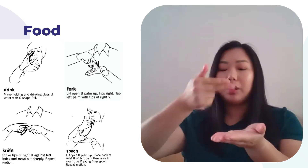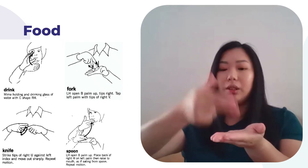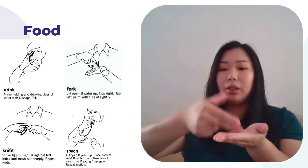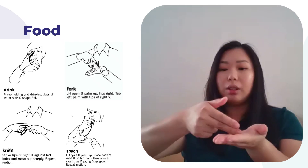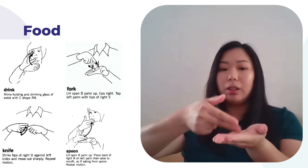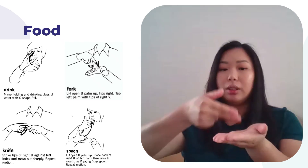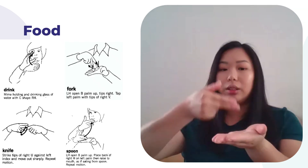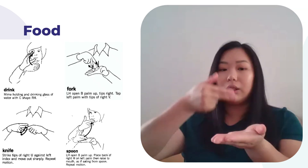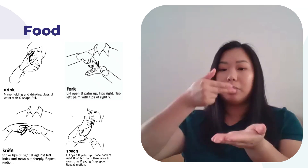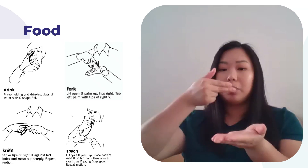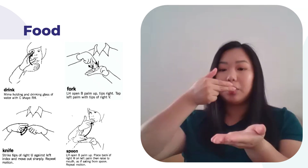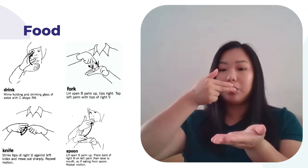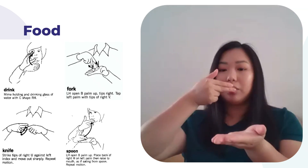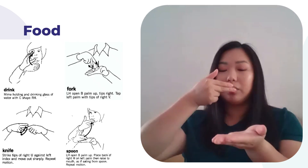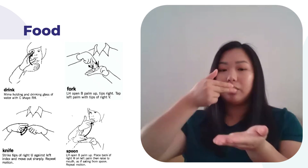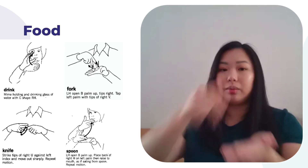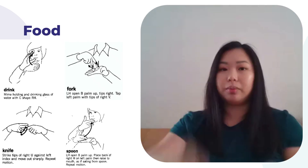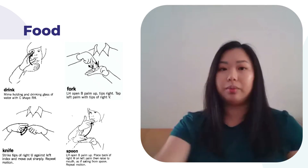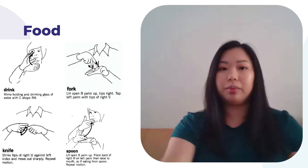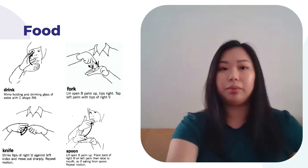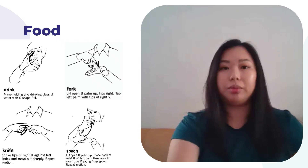scoop. Spoon.